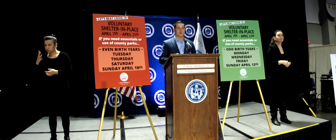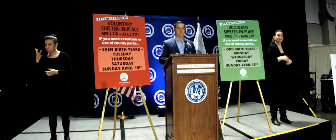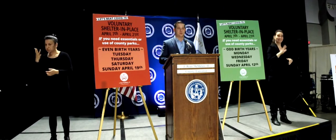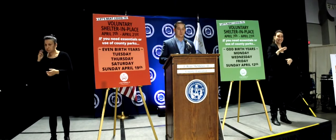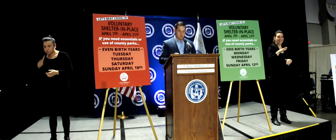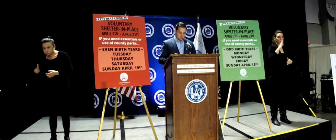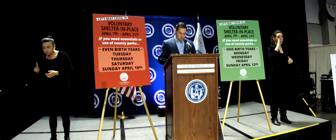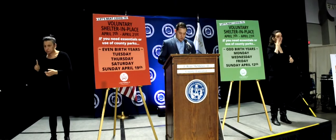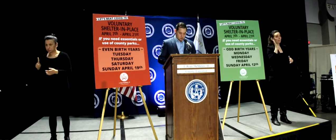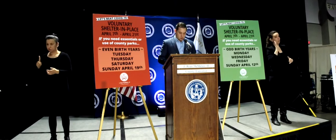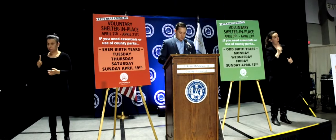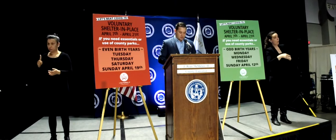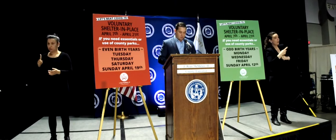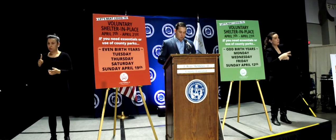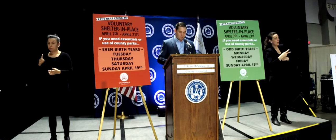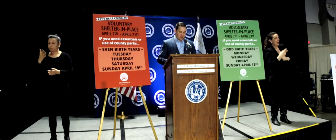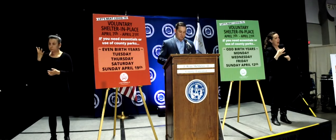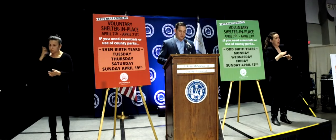on average.